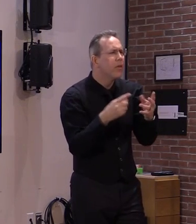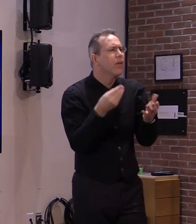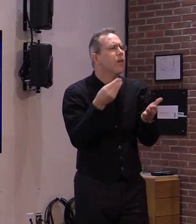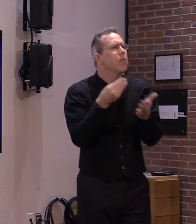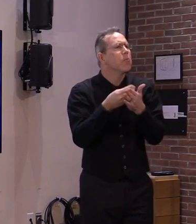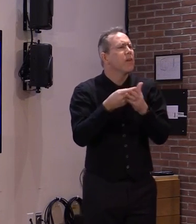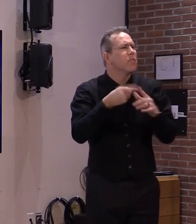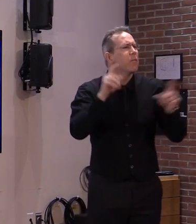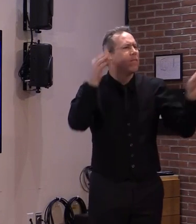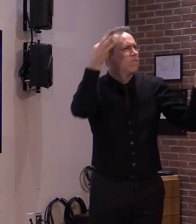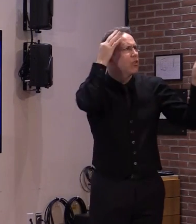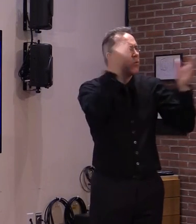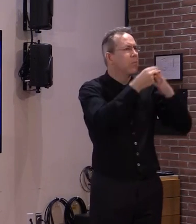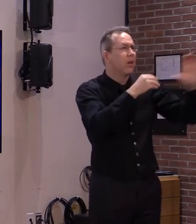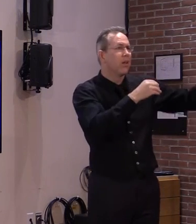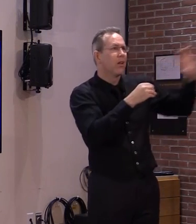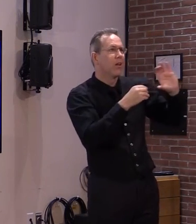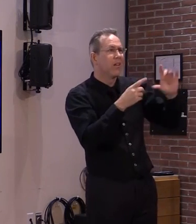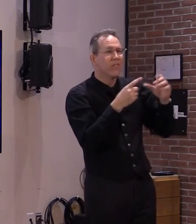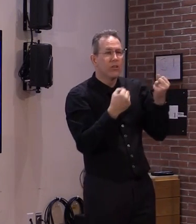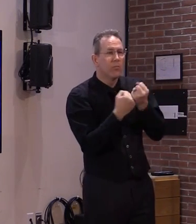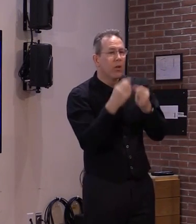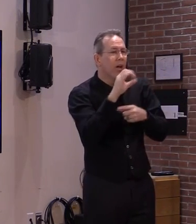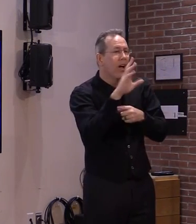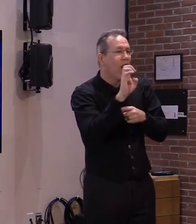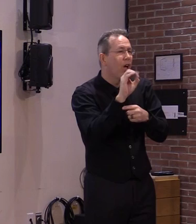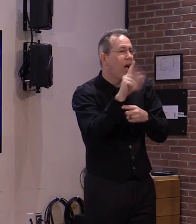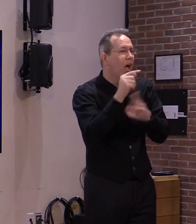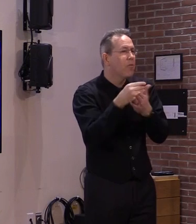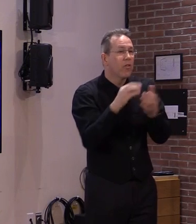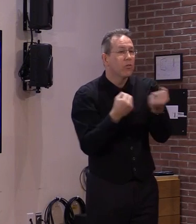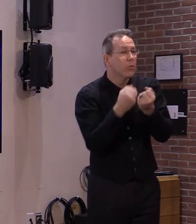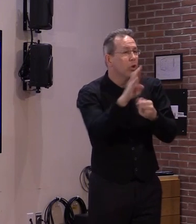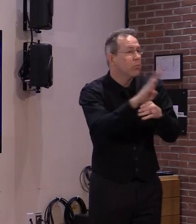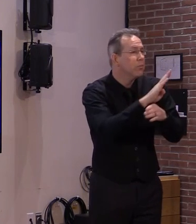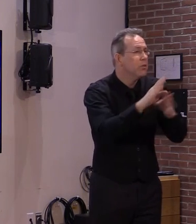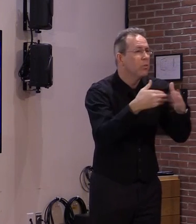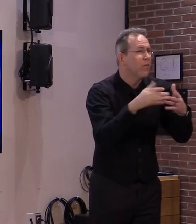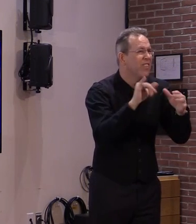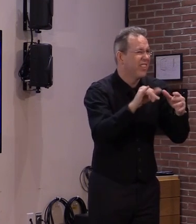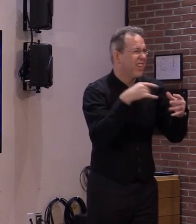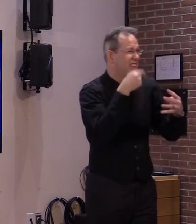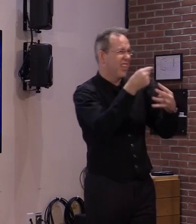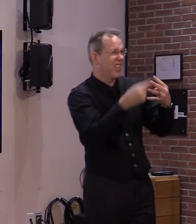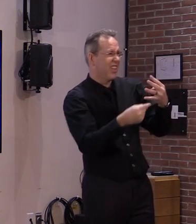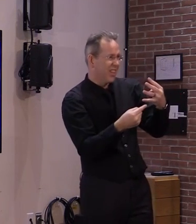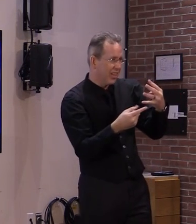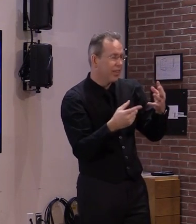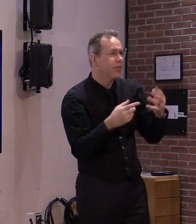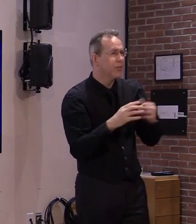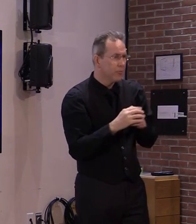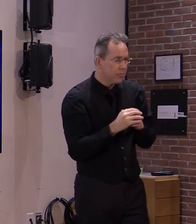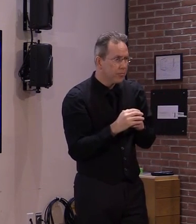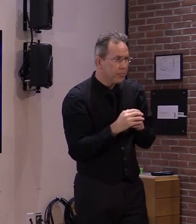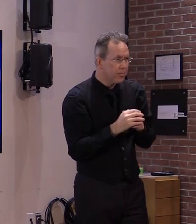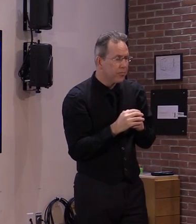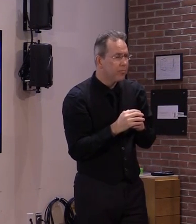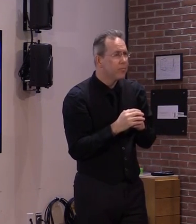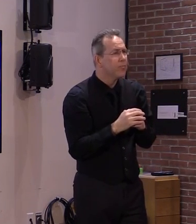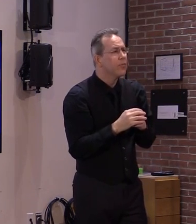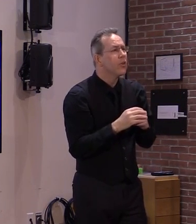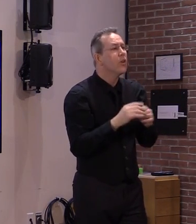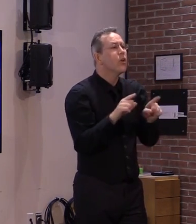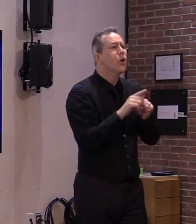identified in the bottom left-hand corner of the 1099 tax document. I also want to remind claimants that taxes were